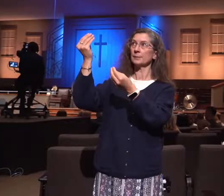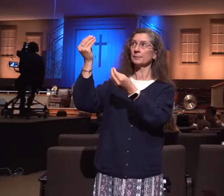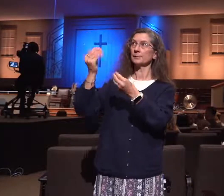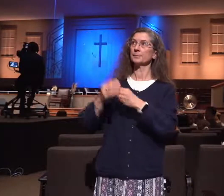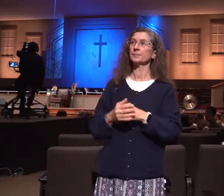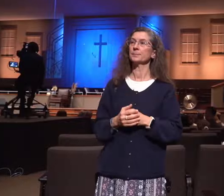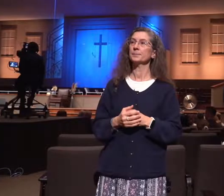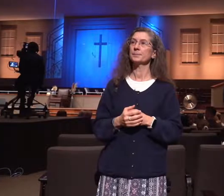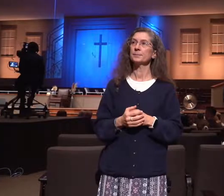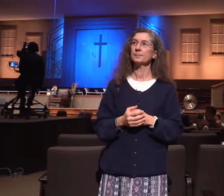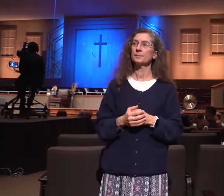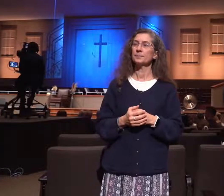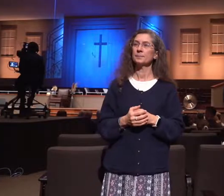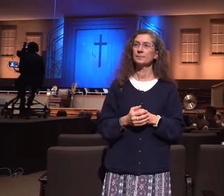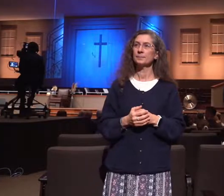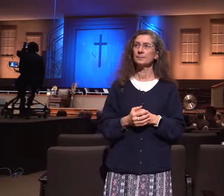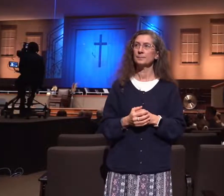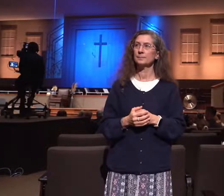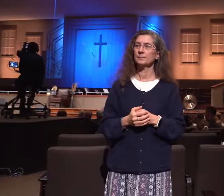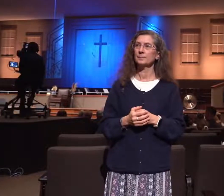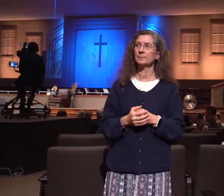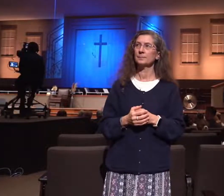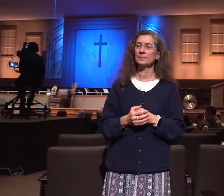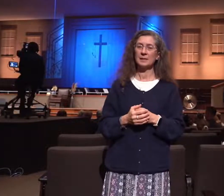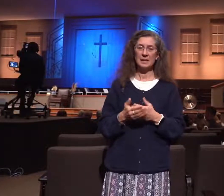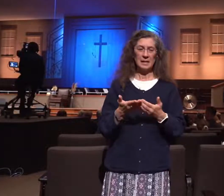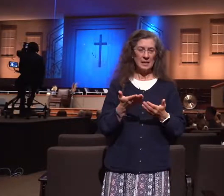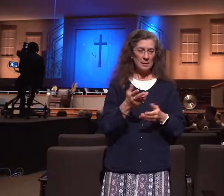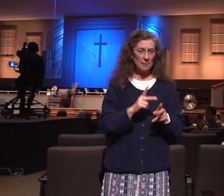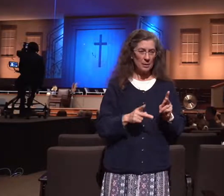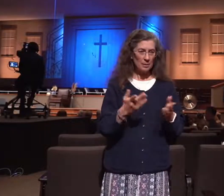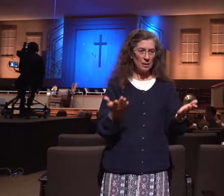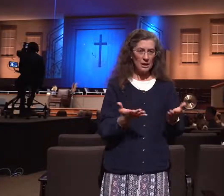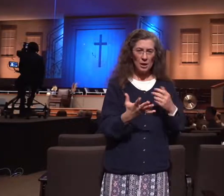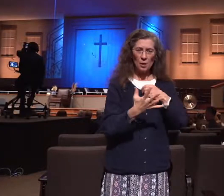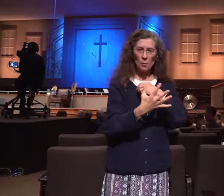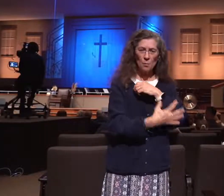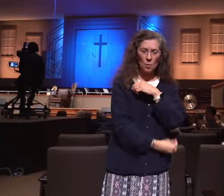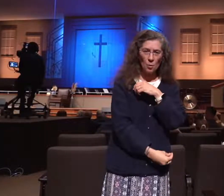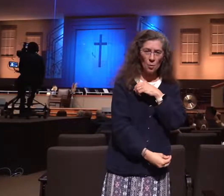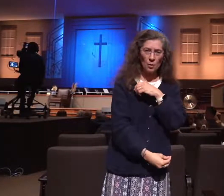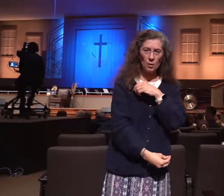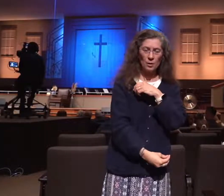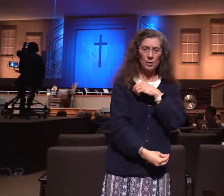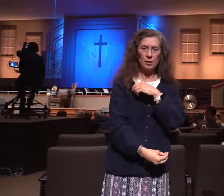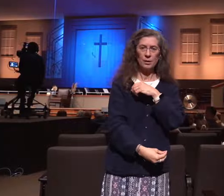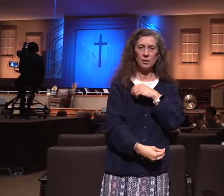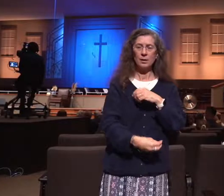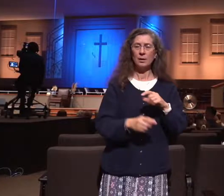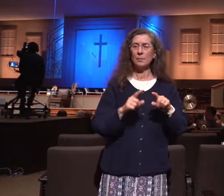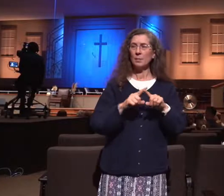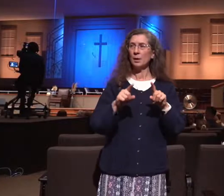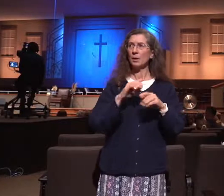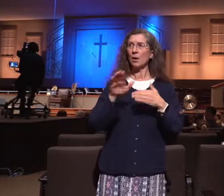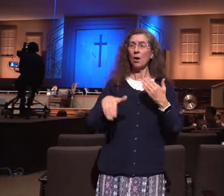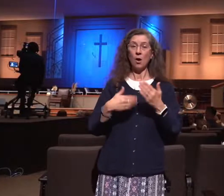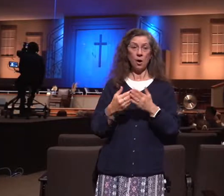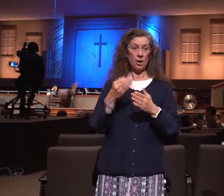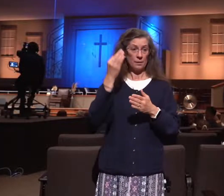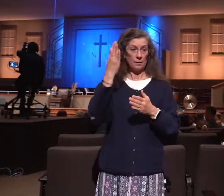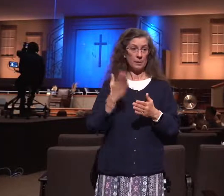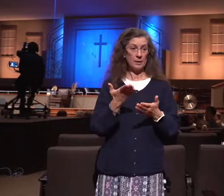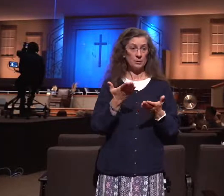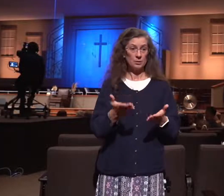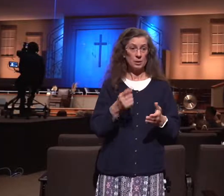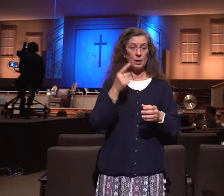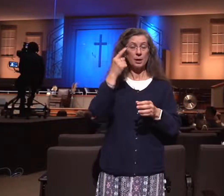And it threw him aside. Here are people poor, poor. But every one of those pastors committed himself to go